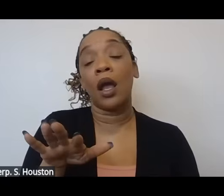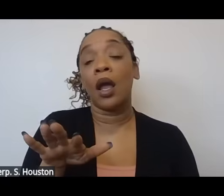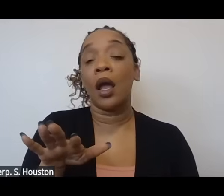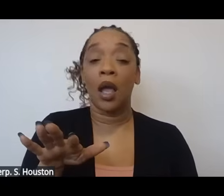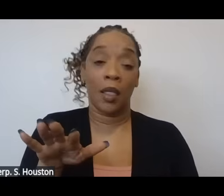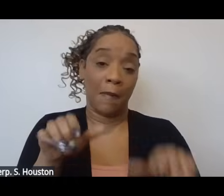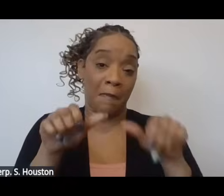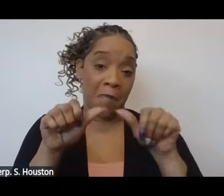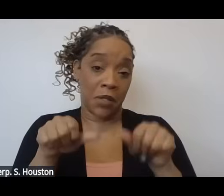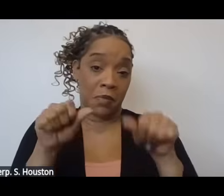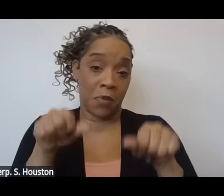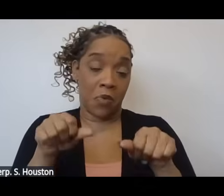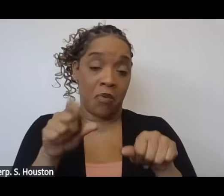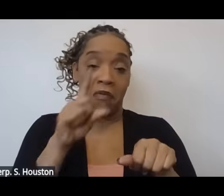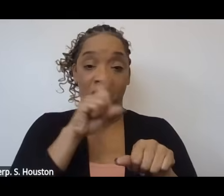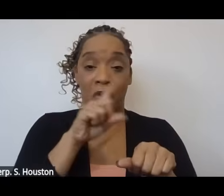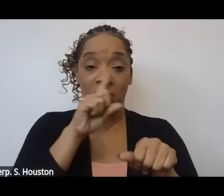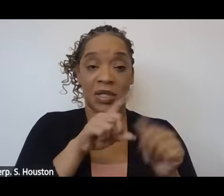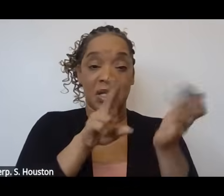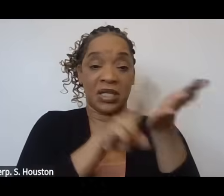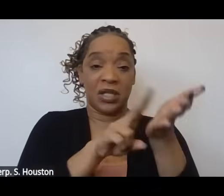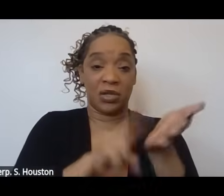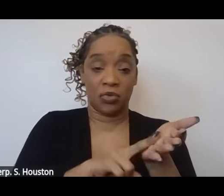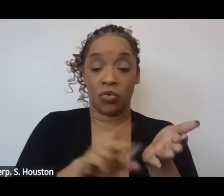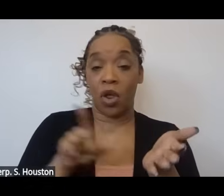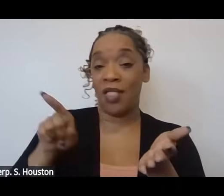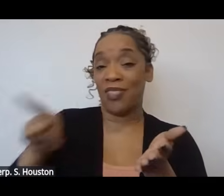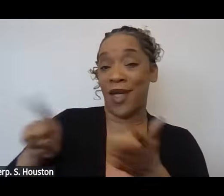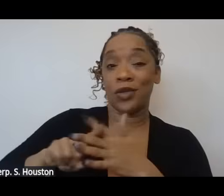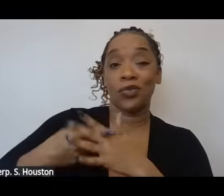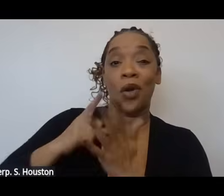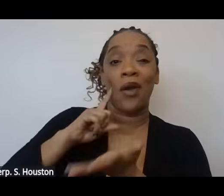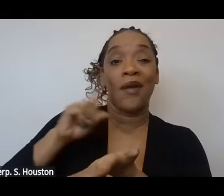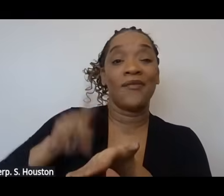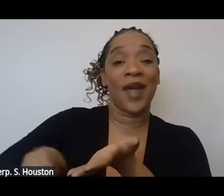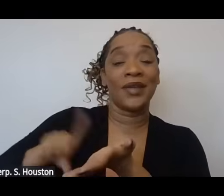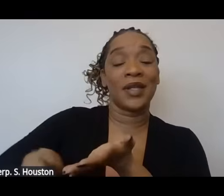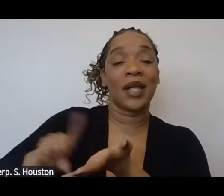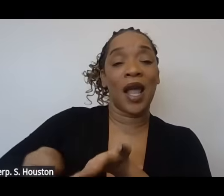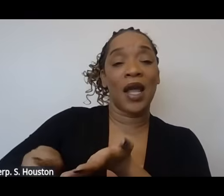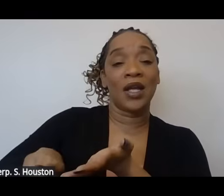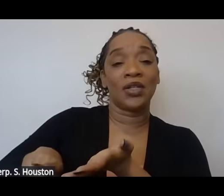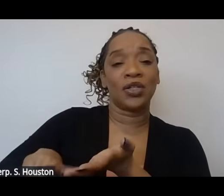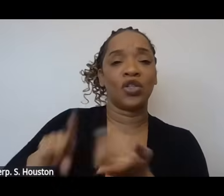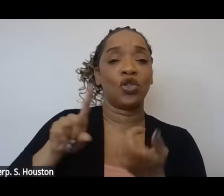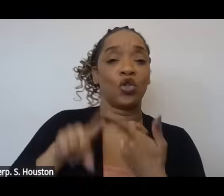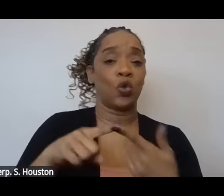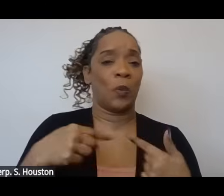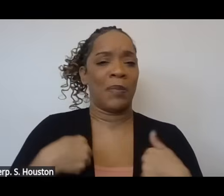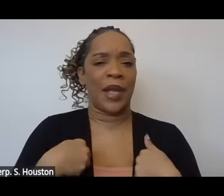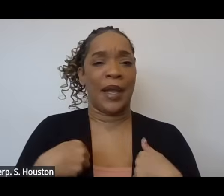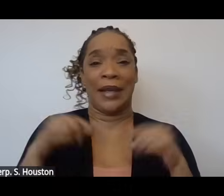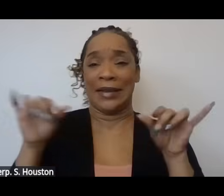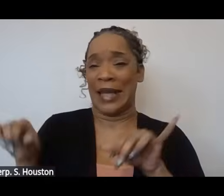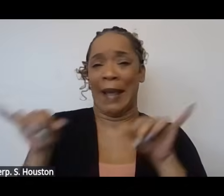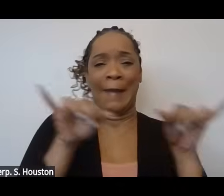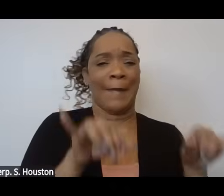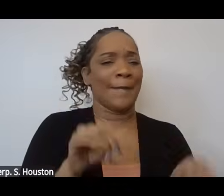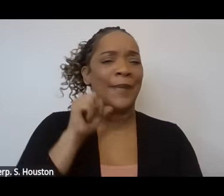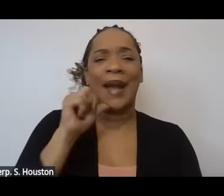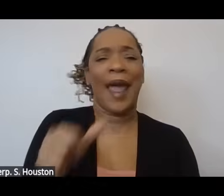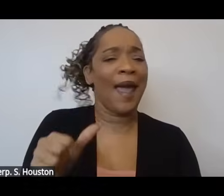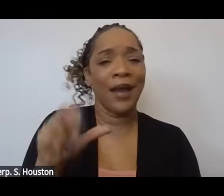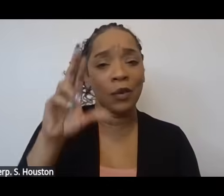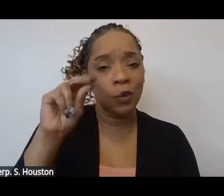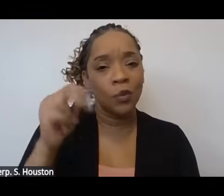fraudulent and an investigation was launched, what to me was a separate issue. That was a sidebar issue, and